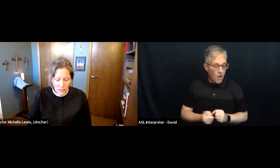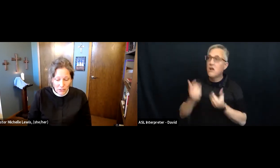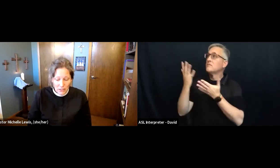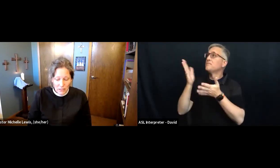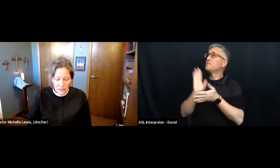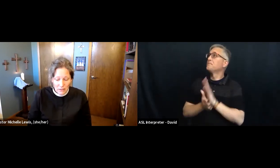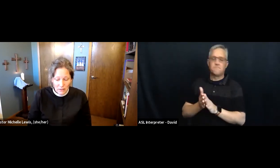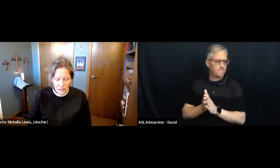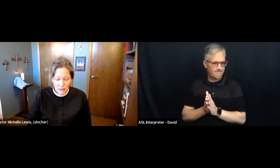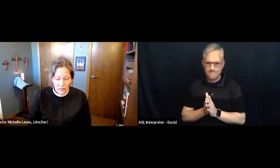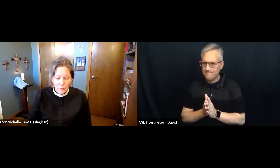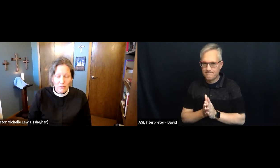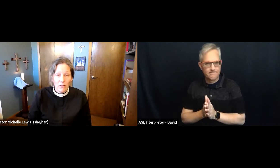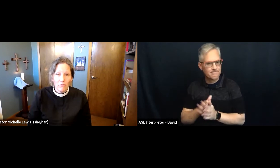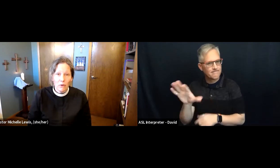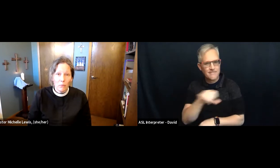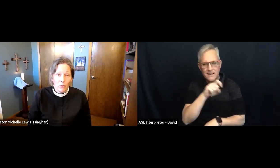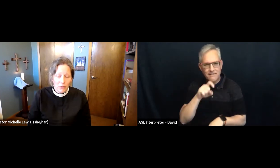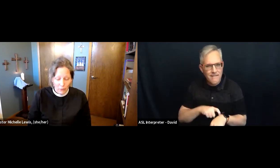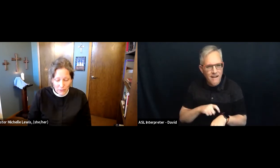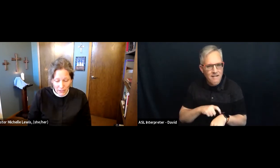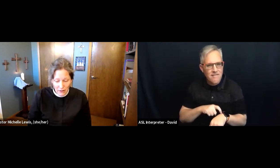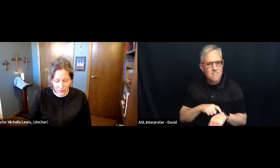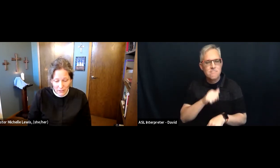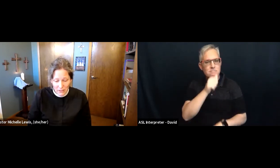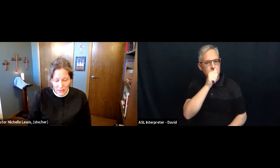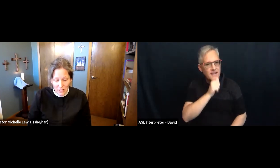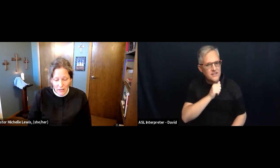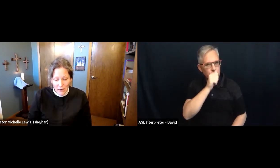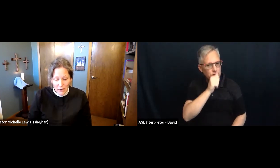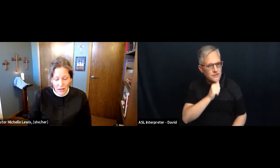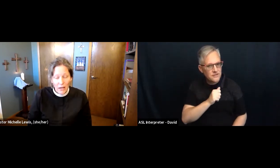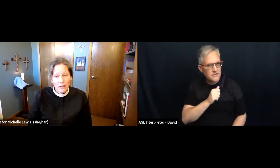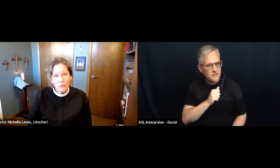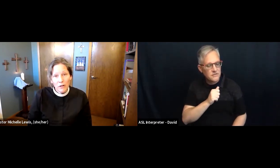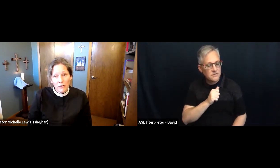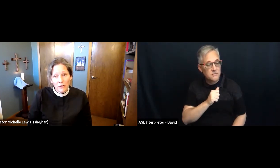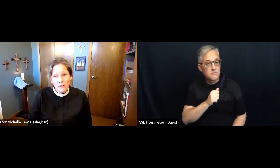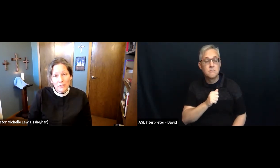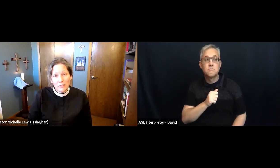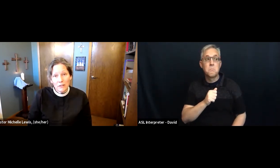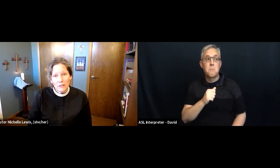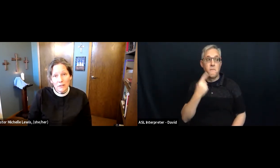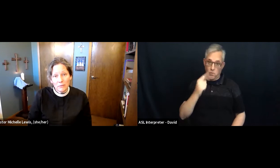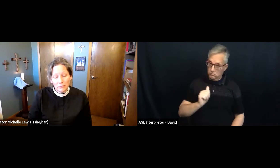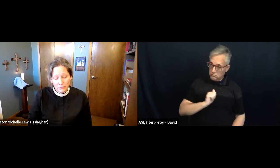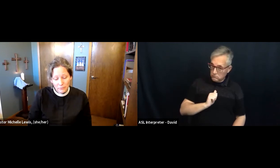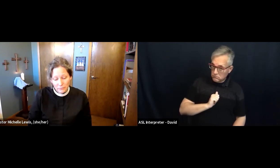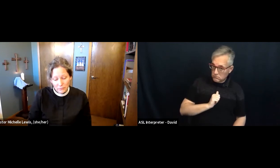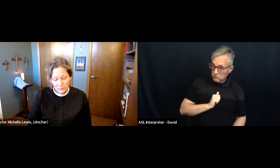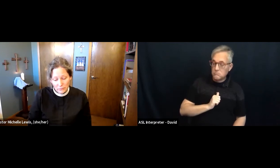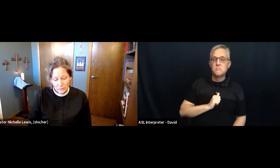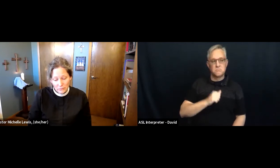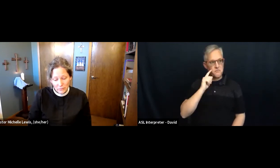and patience for both ourselves and for others.